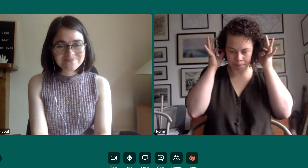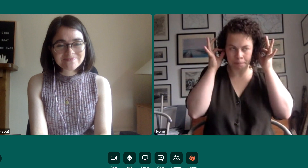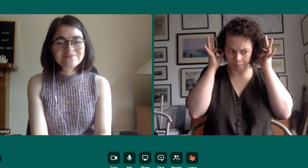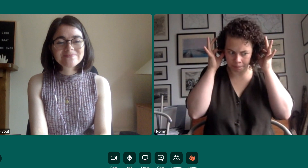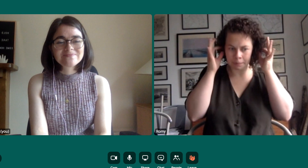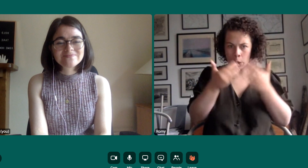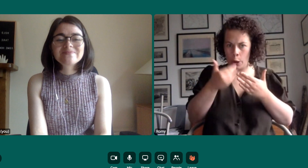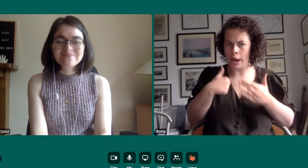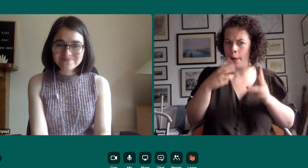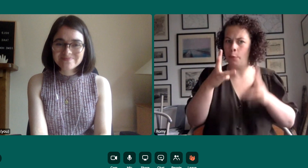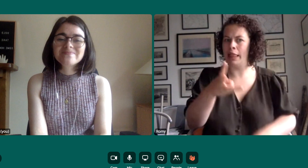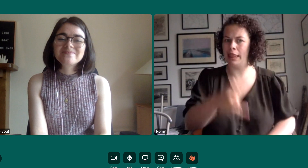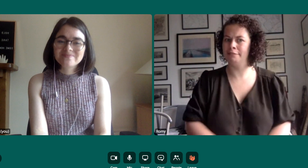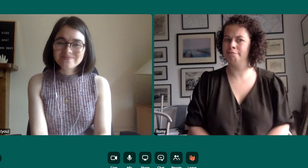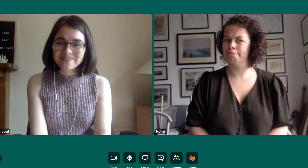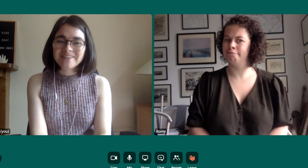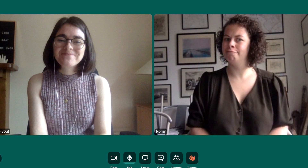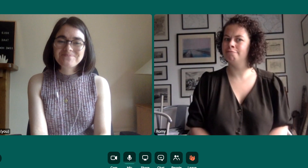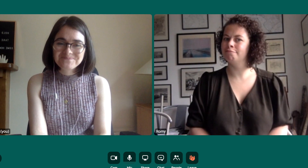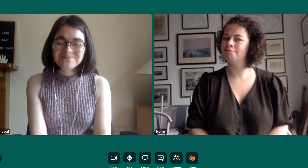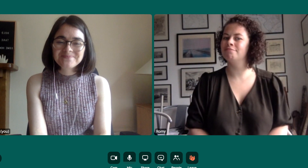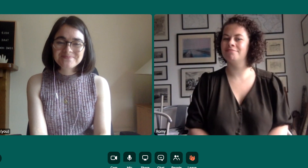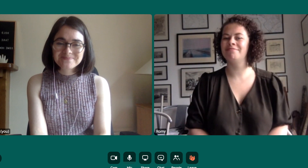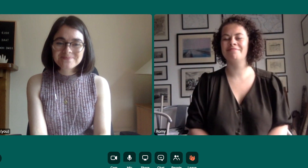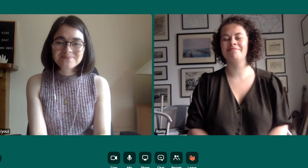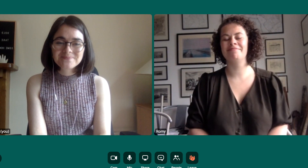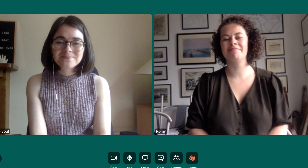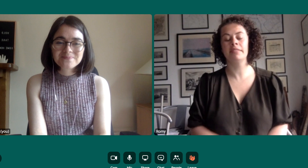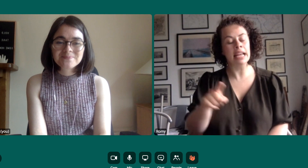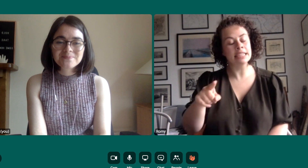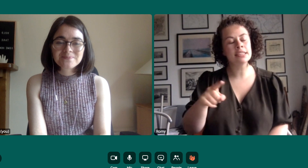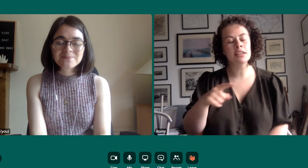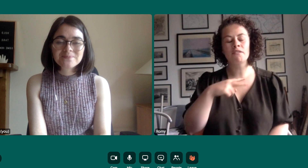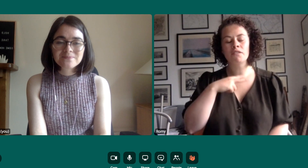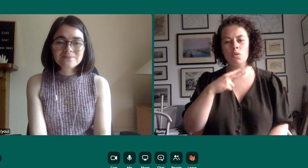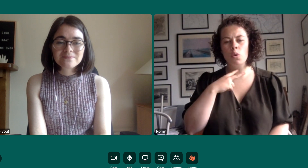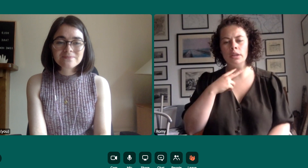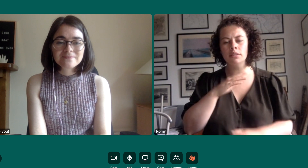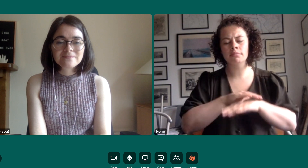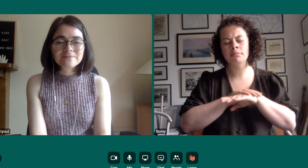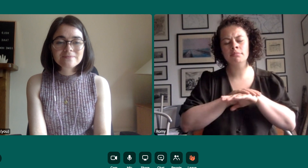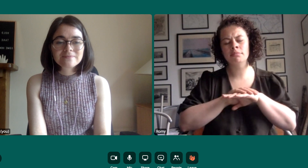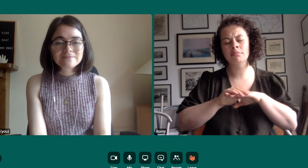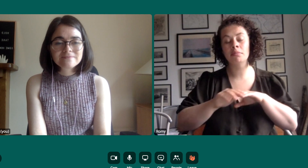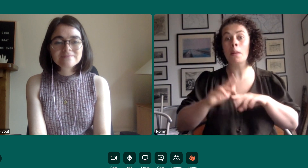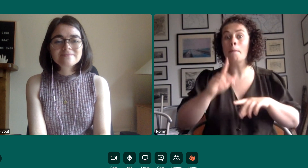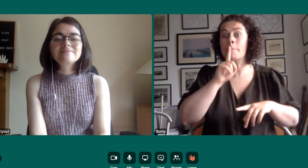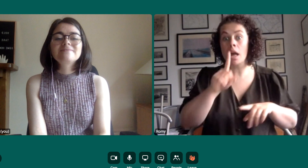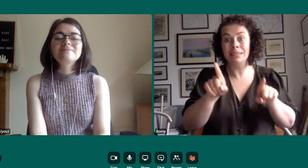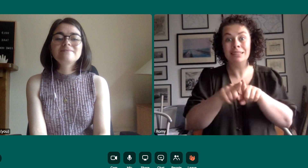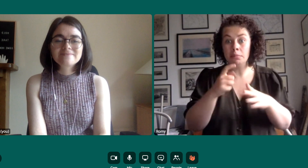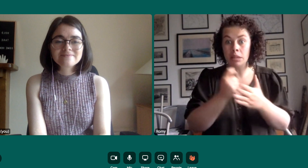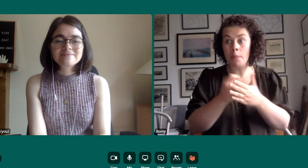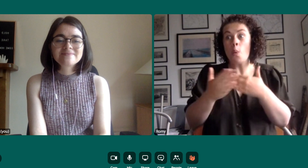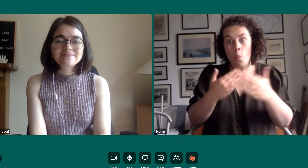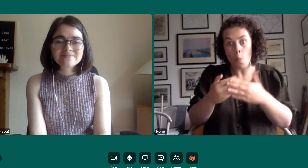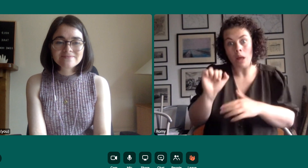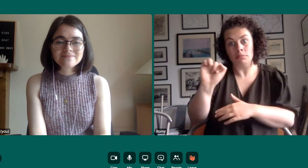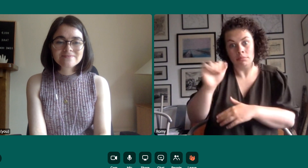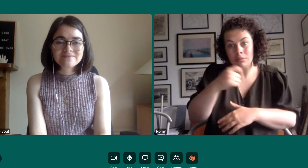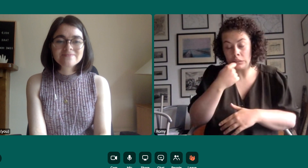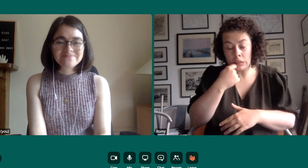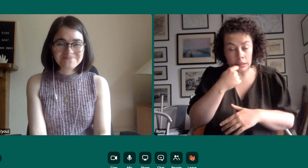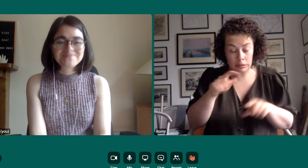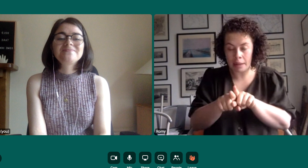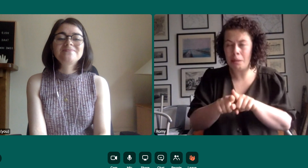Oh yeah. Every time it comes out. Yeah. His voice is so nice, but the words he says, I'm just like, yes, it's what I needed